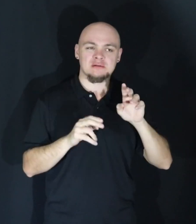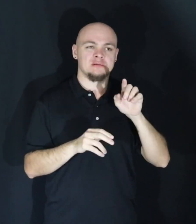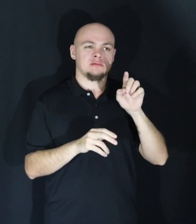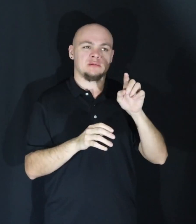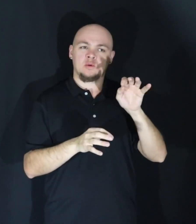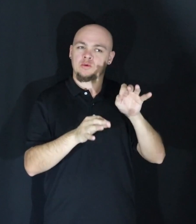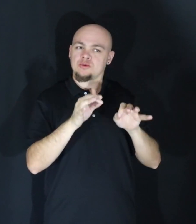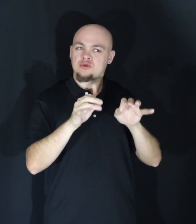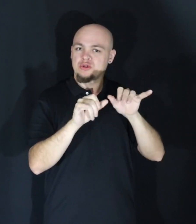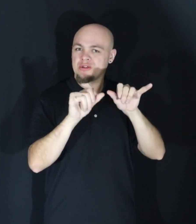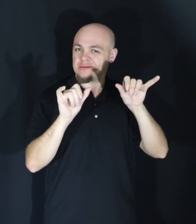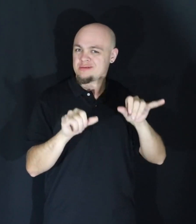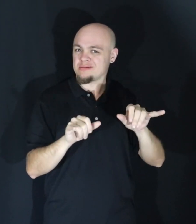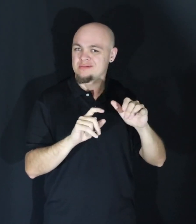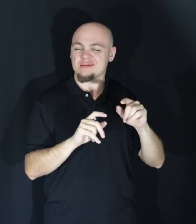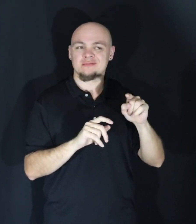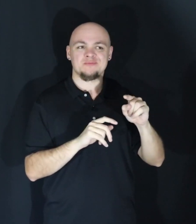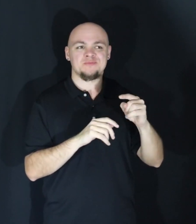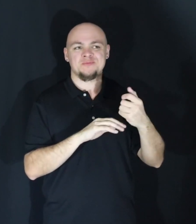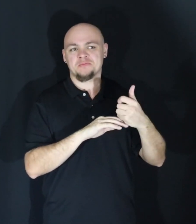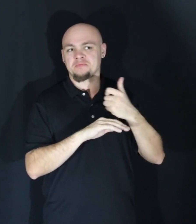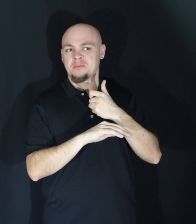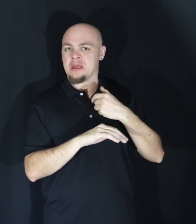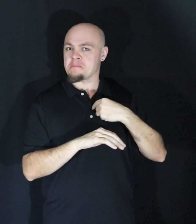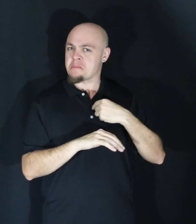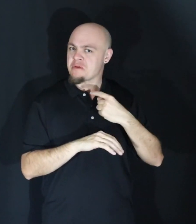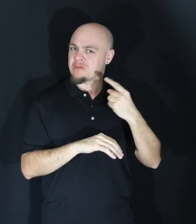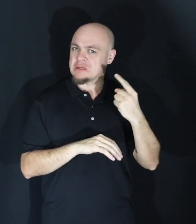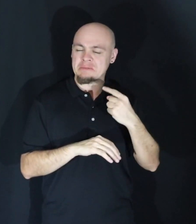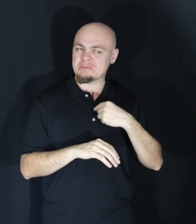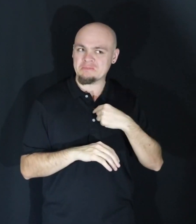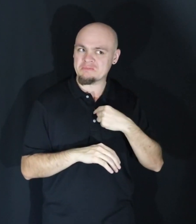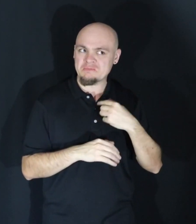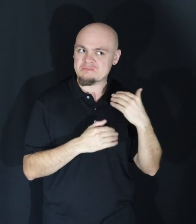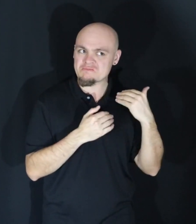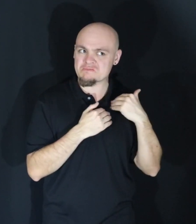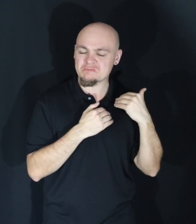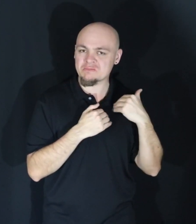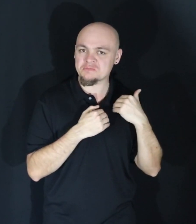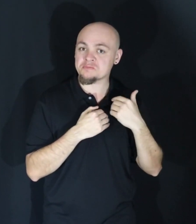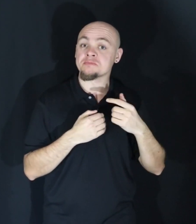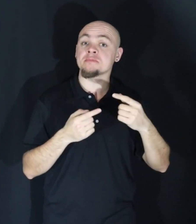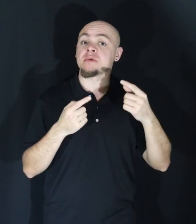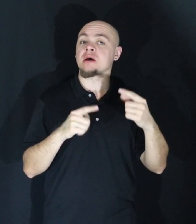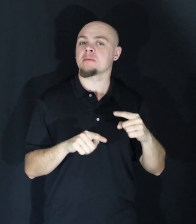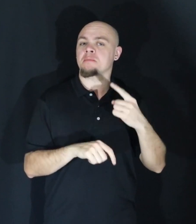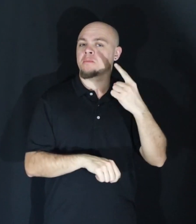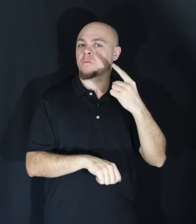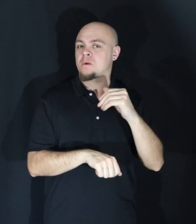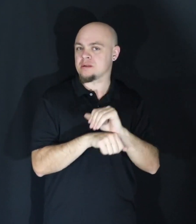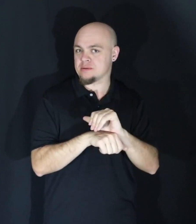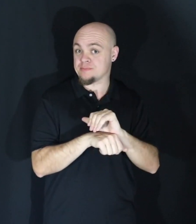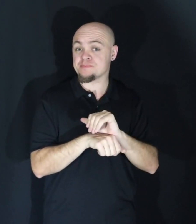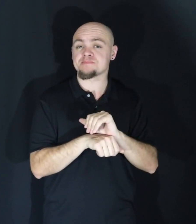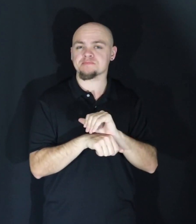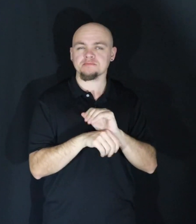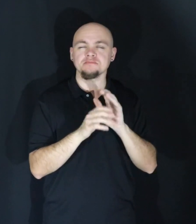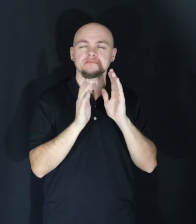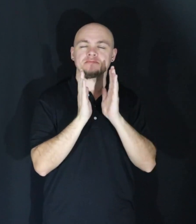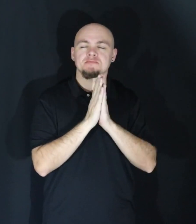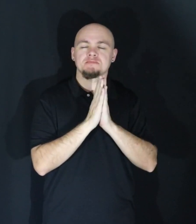system had convicted me for something that I didn't do. But one night, as I began to